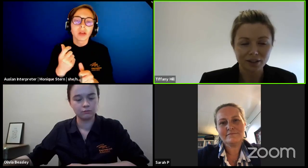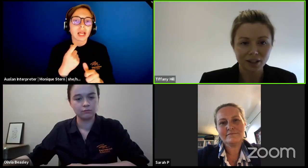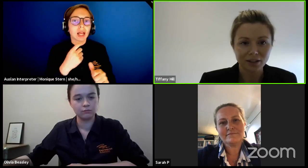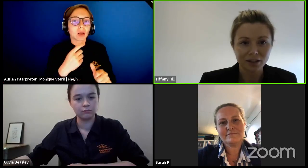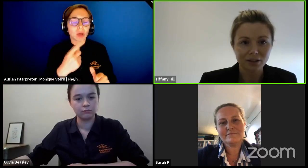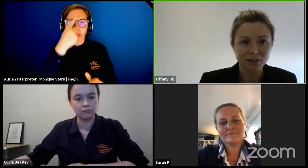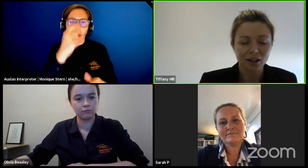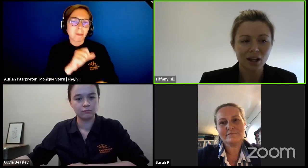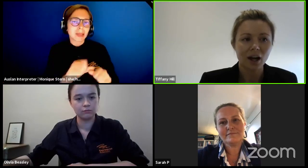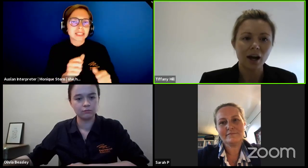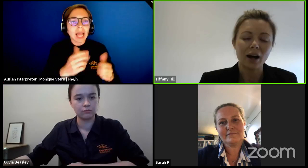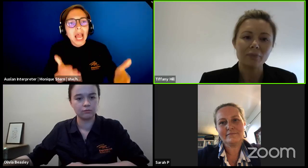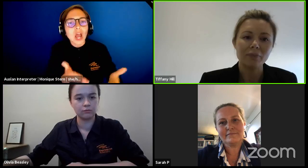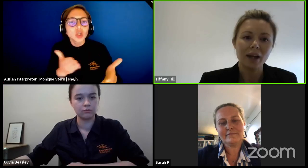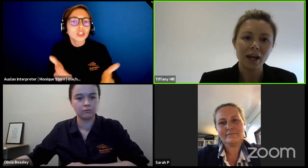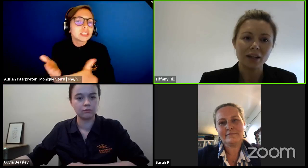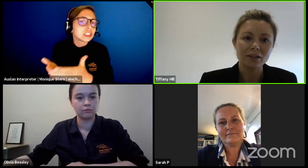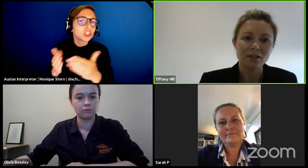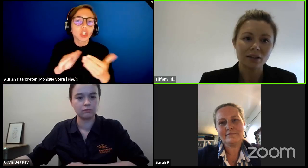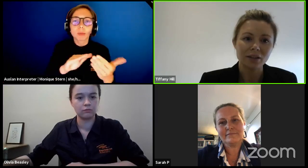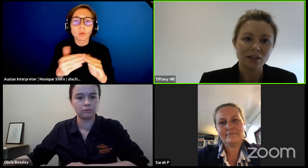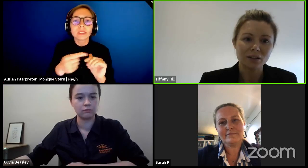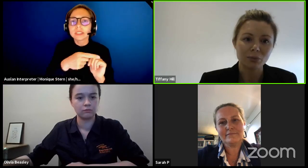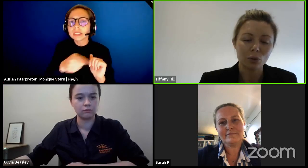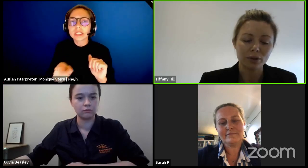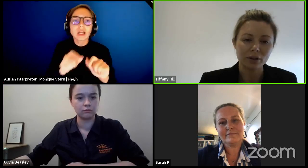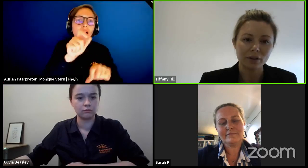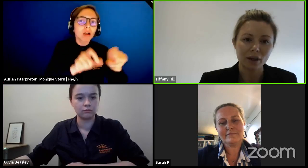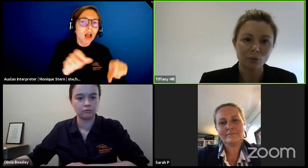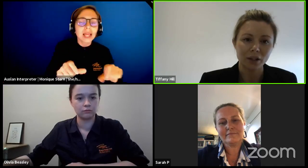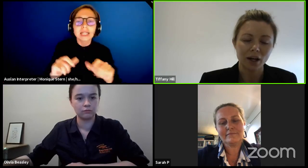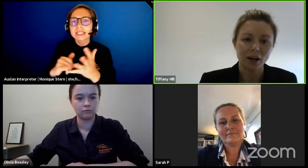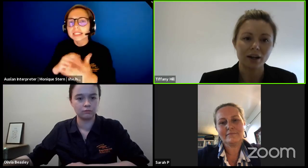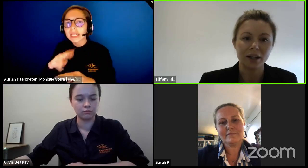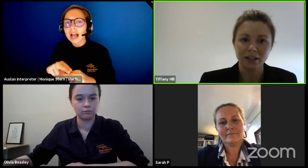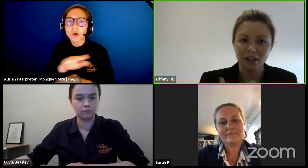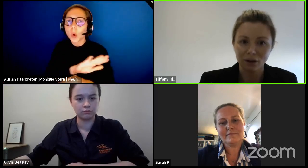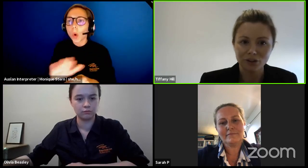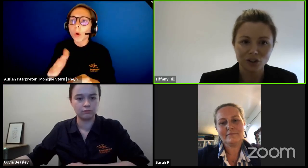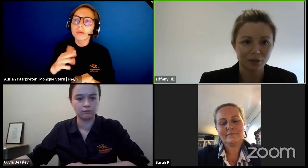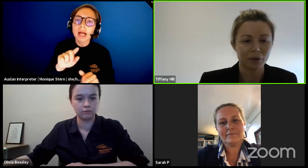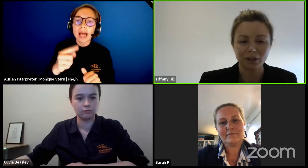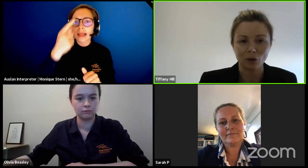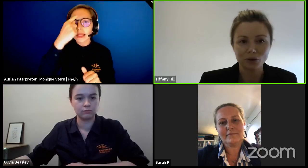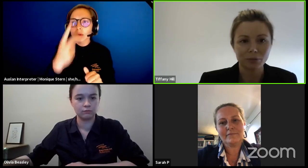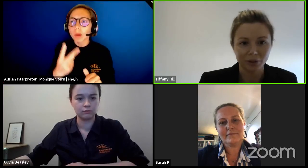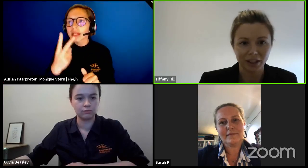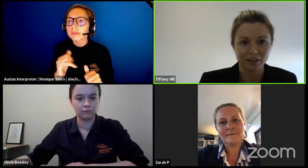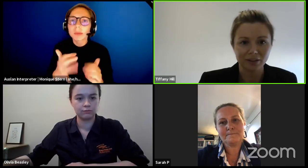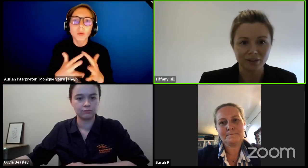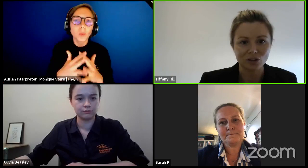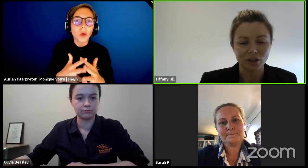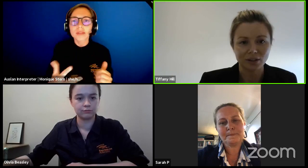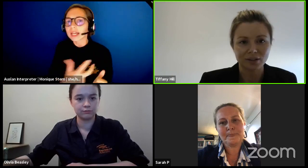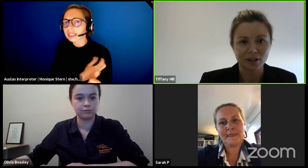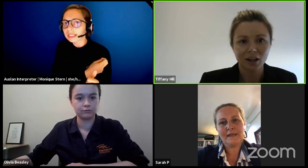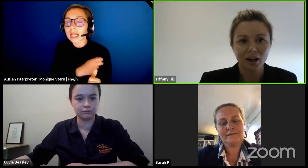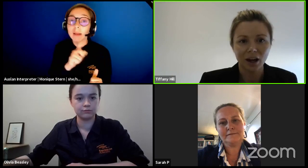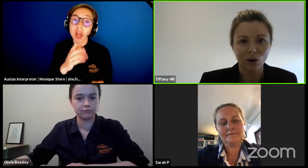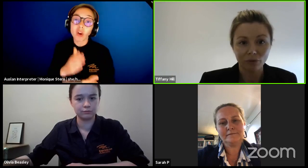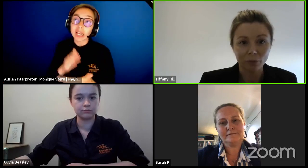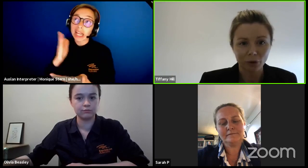get vaccinated. And I think it's important that we are encouraging, but ultimately the decision